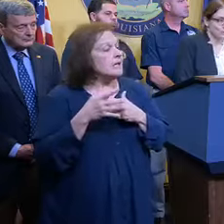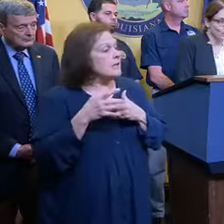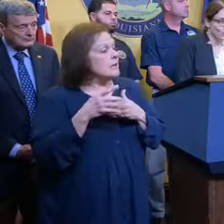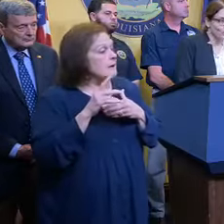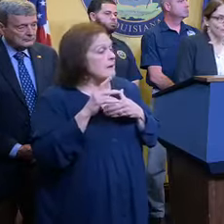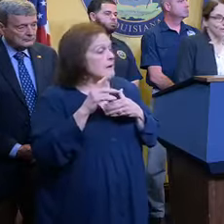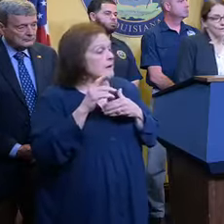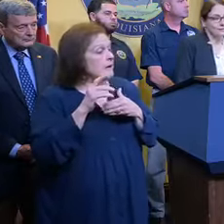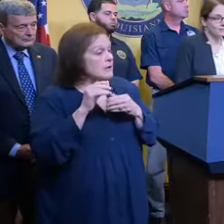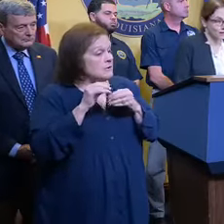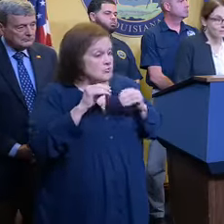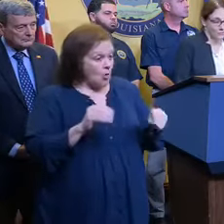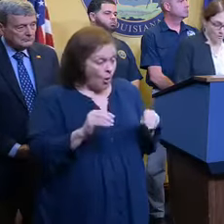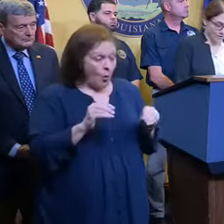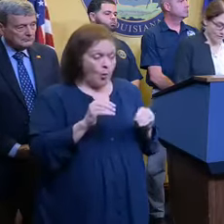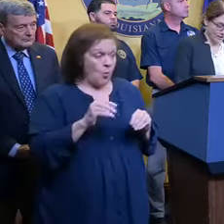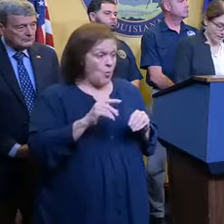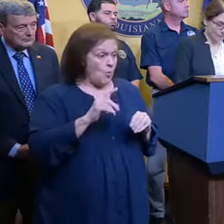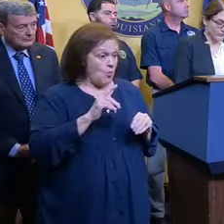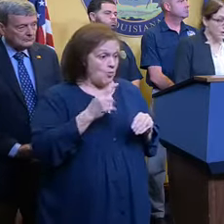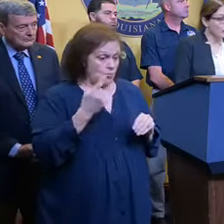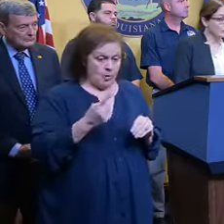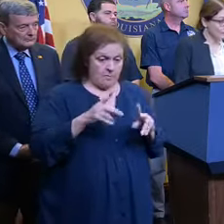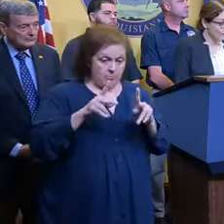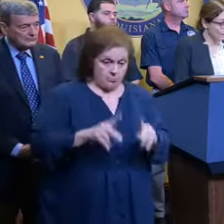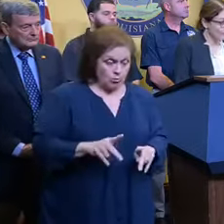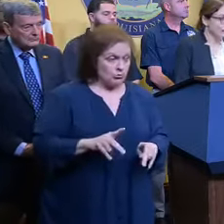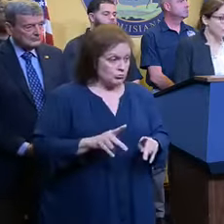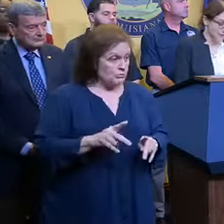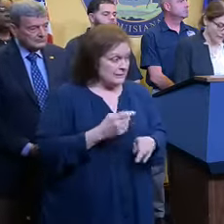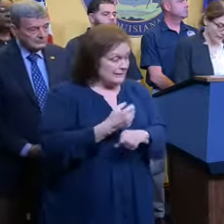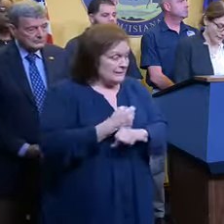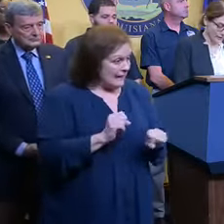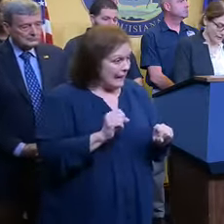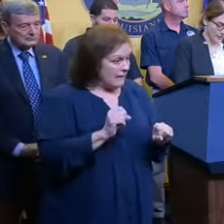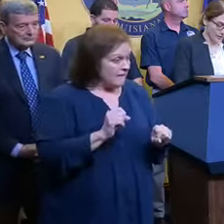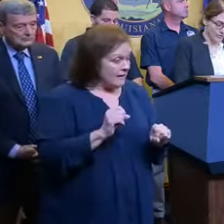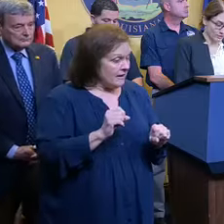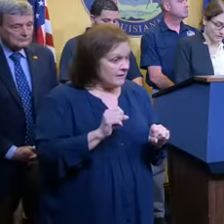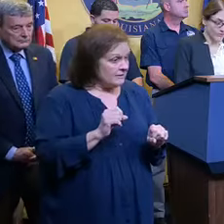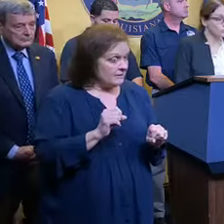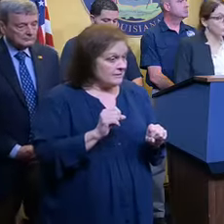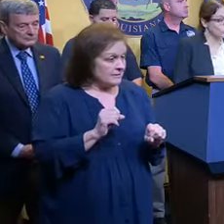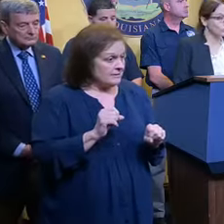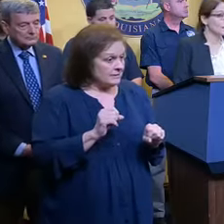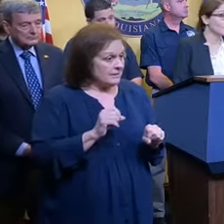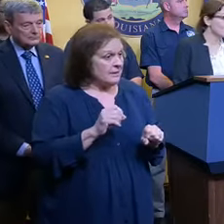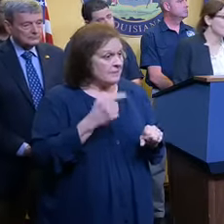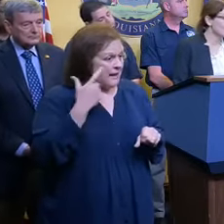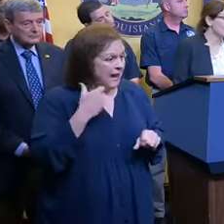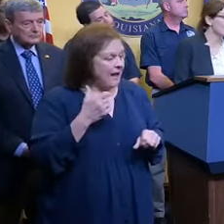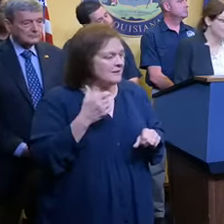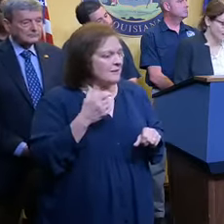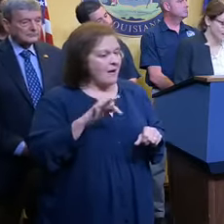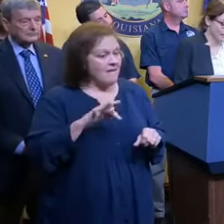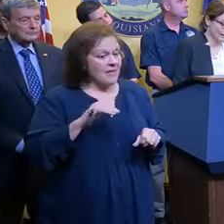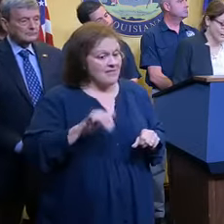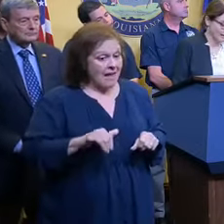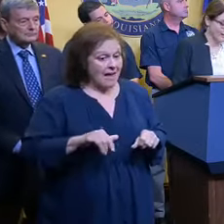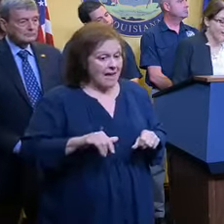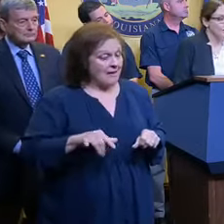of people that is safe for an event, large events like parades and second lines are sites of close and potentially